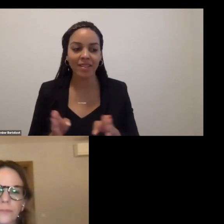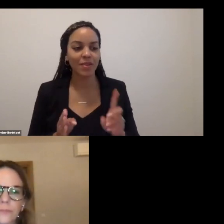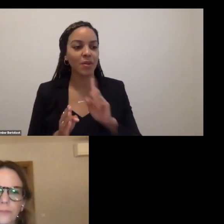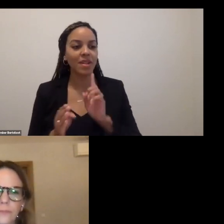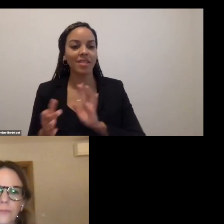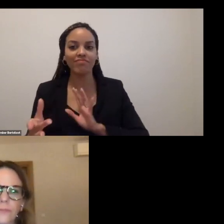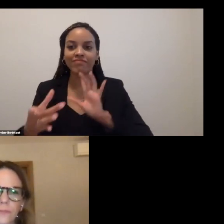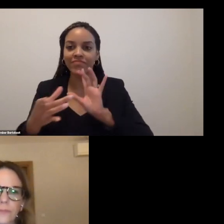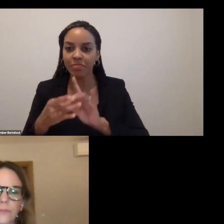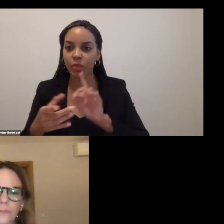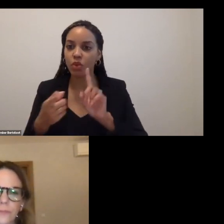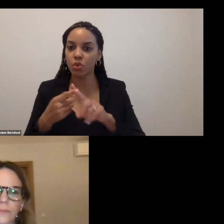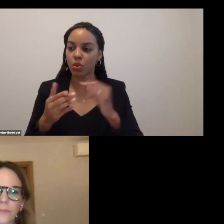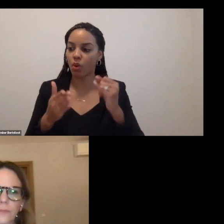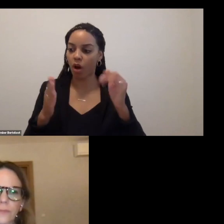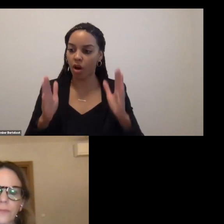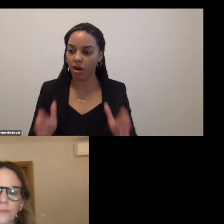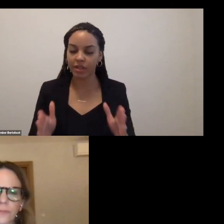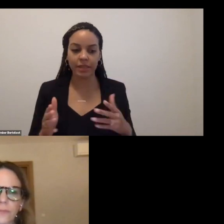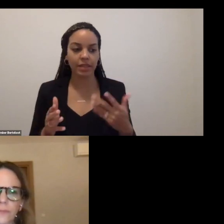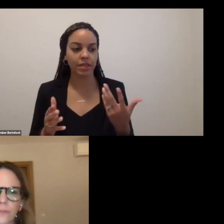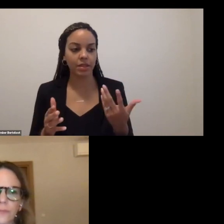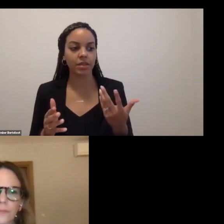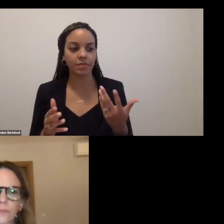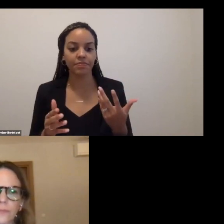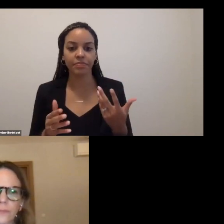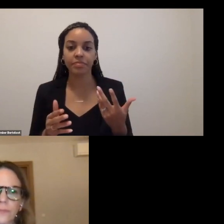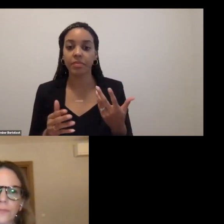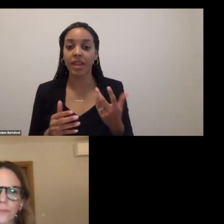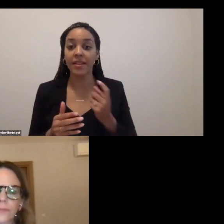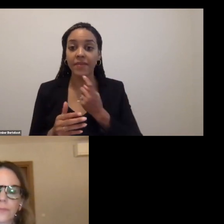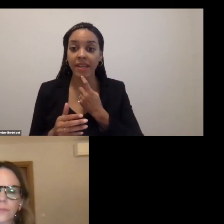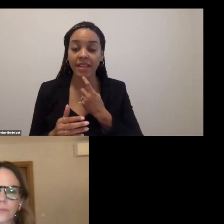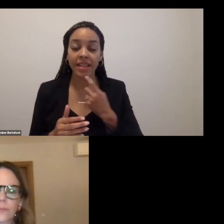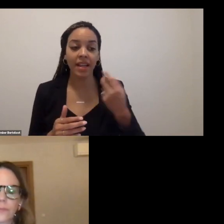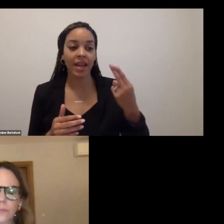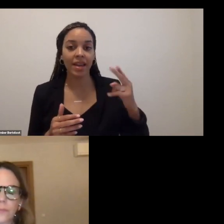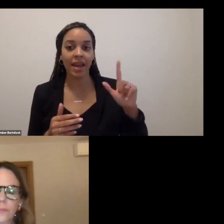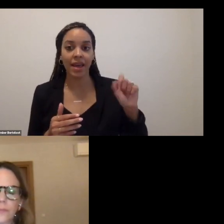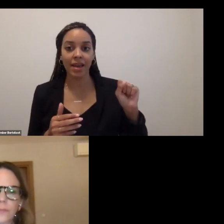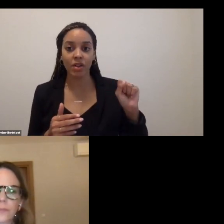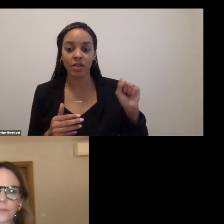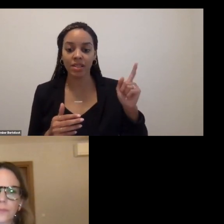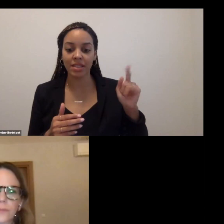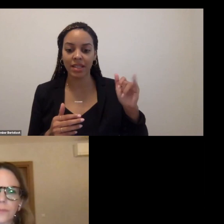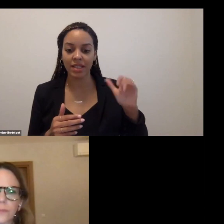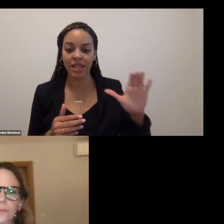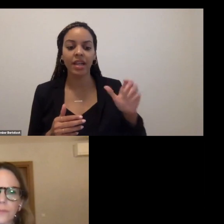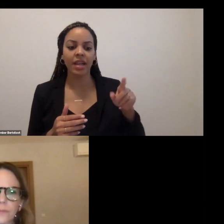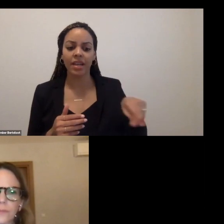the artist in Helsinki, but also in Finland, is really strong. And it's also is